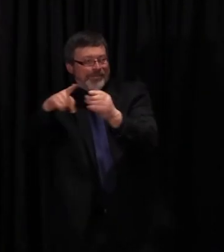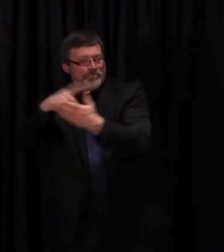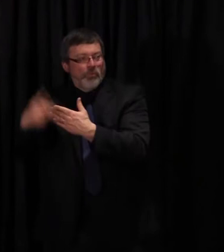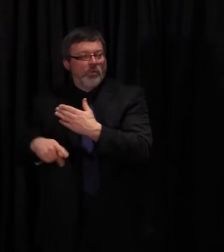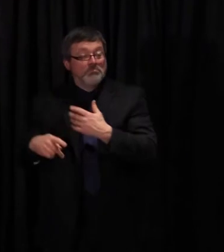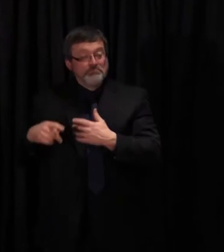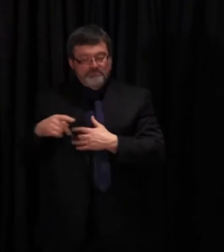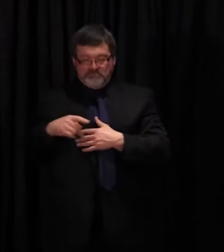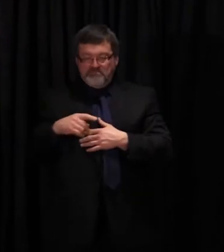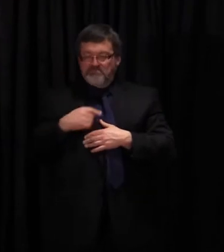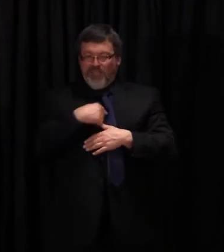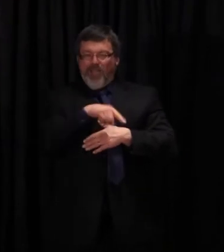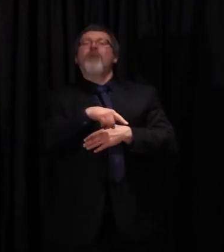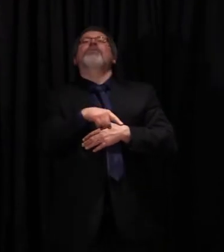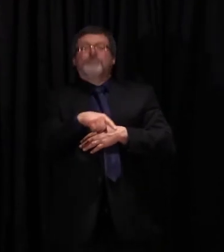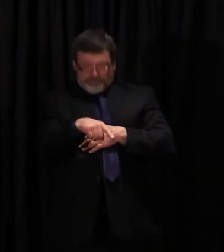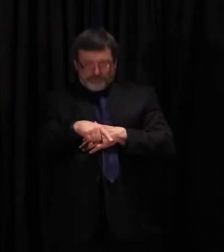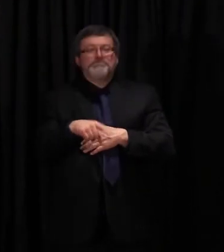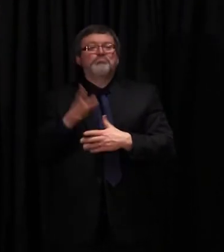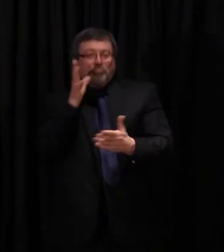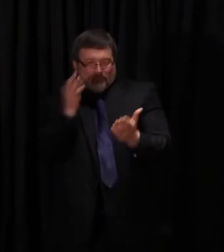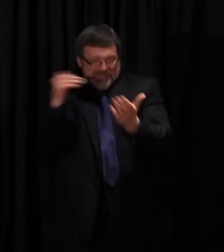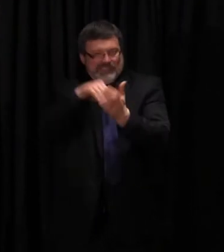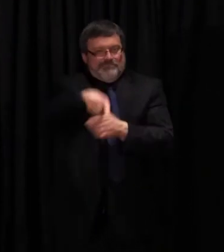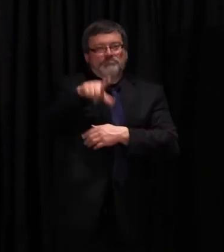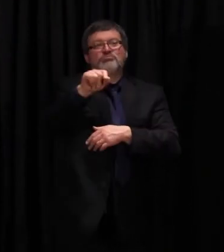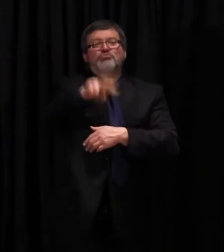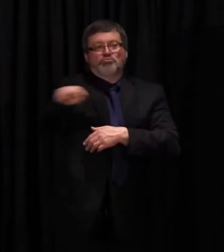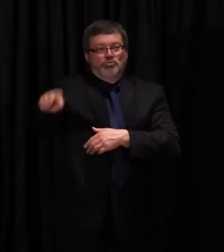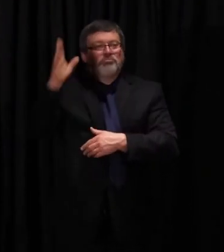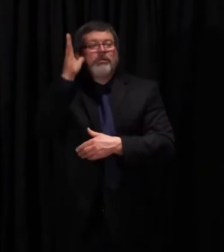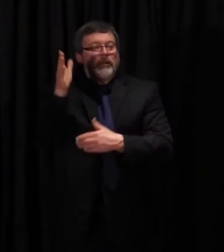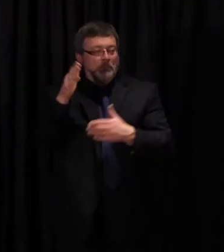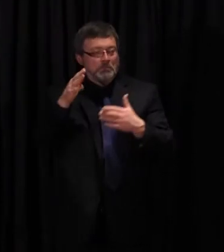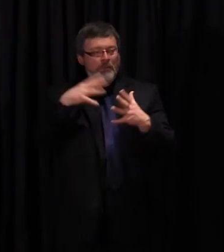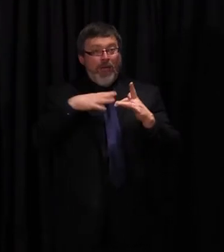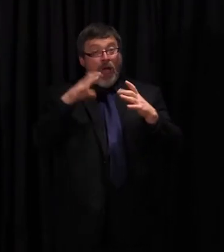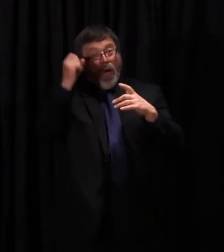be offering these opportunities to young Vermonters year-round.